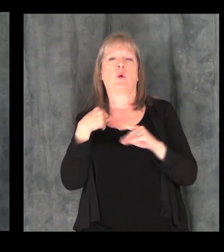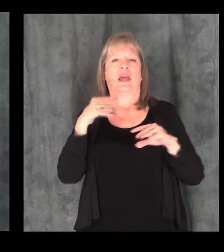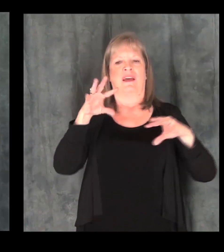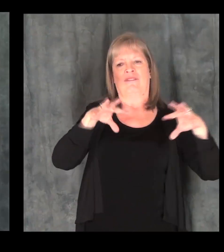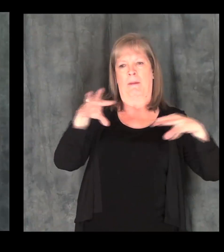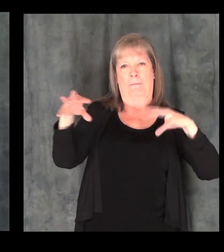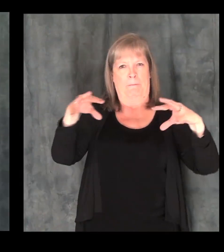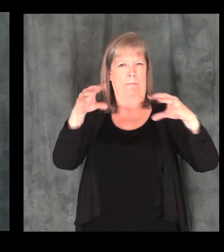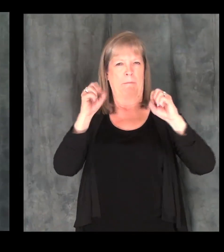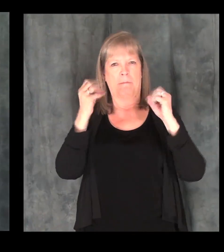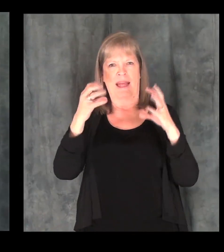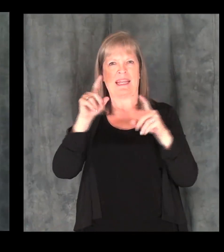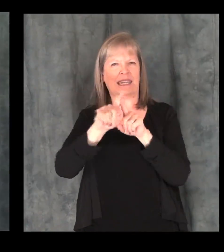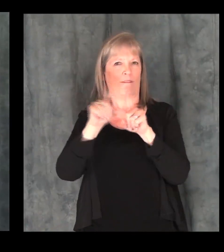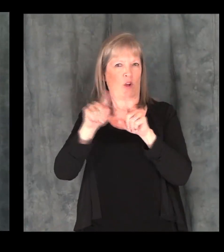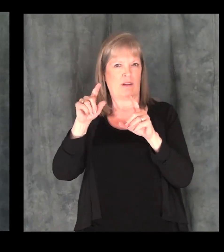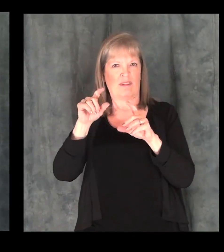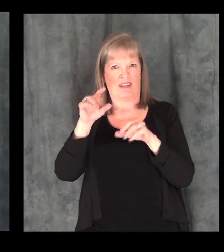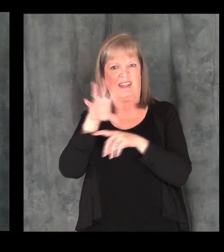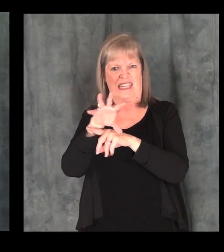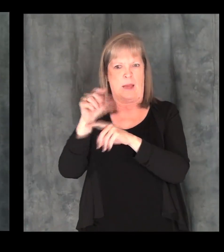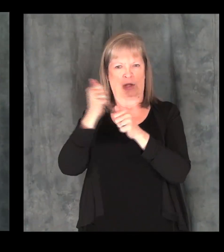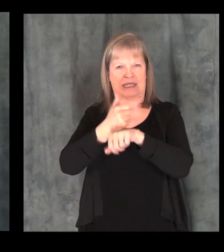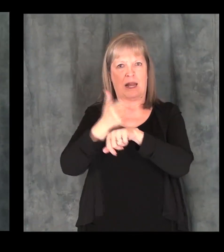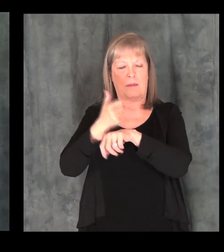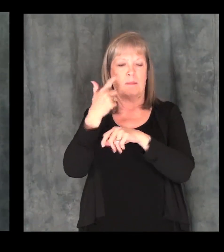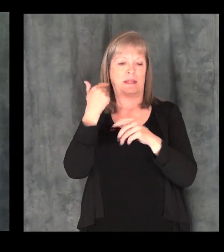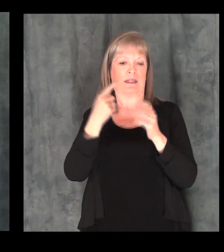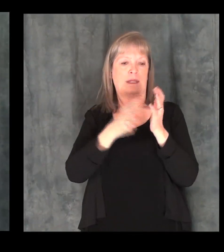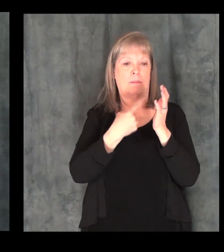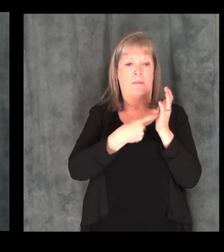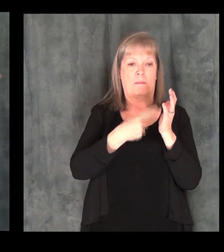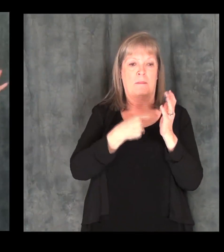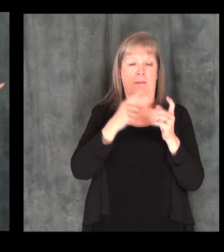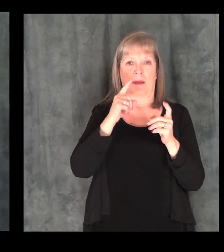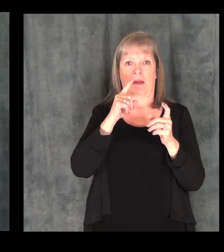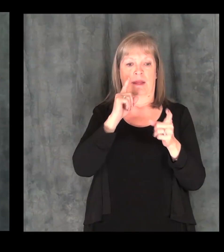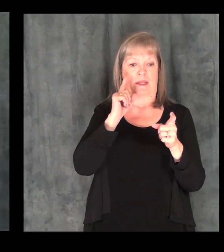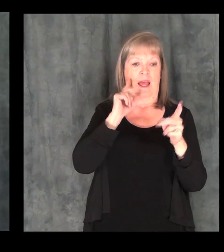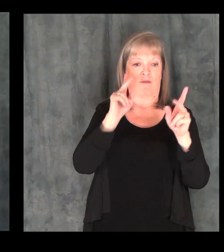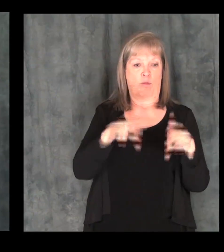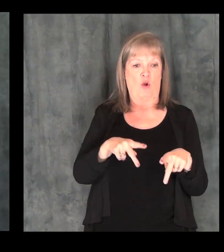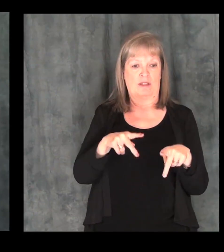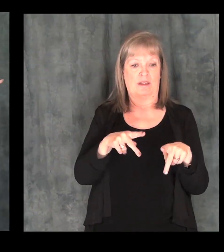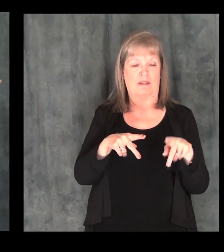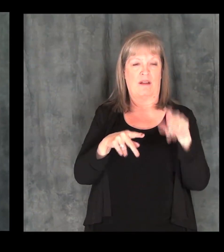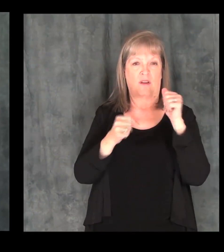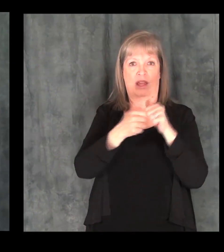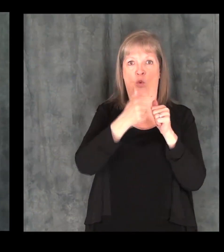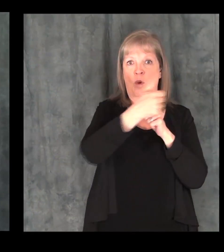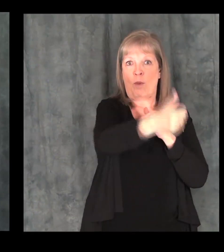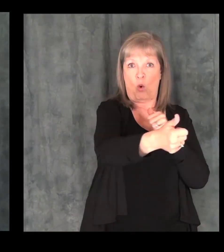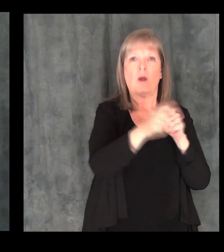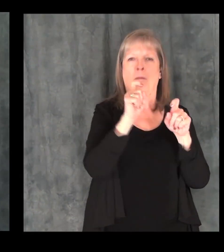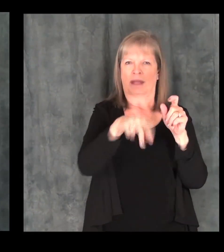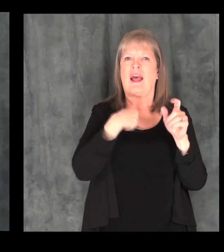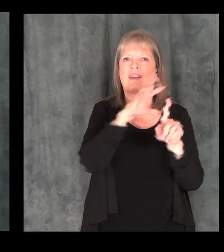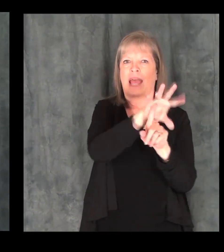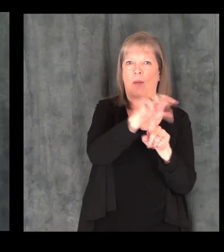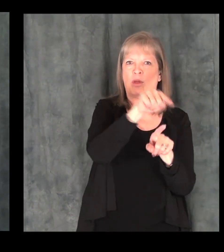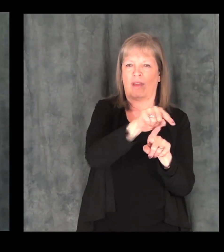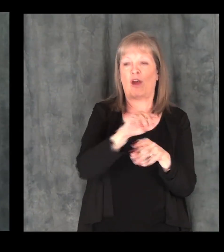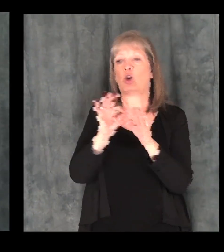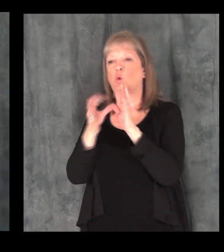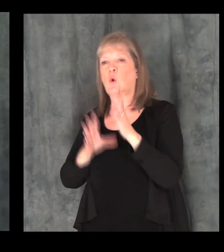different locations, because sometimes a deaf person or an interpreter was in a remote location, so we had cameras there too. And we